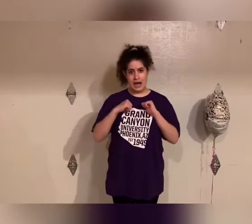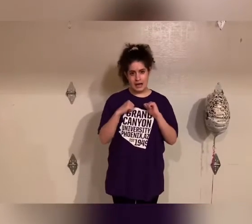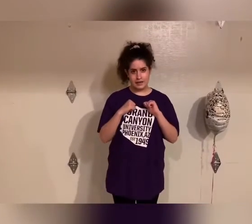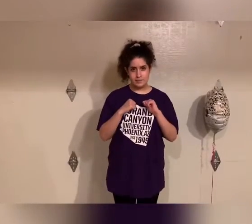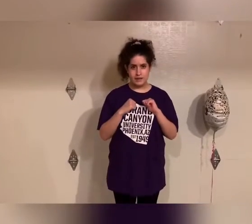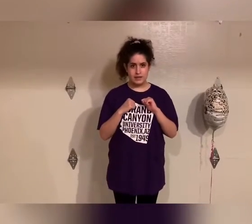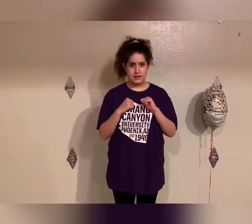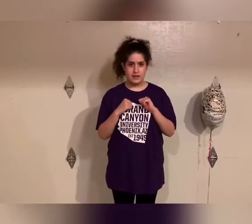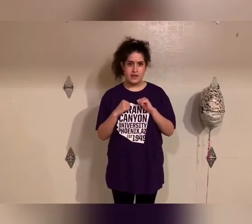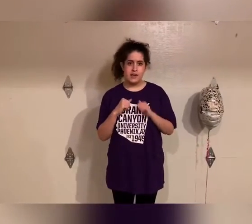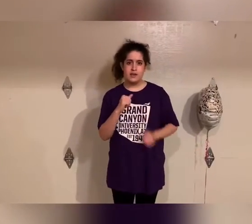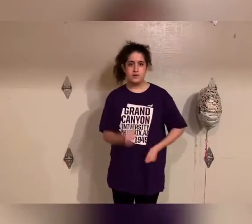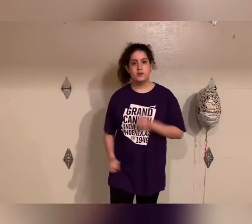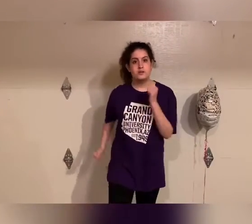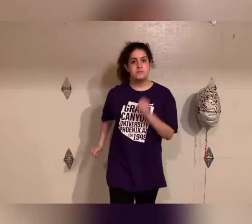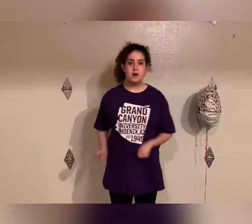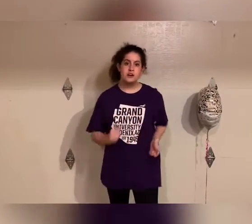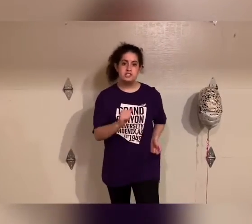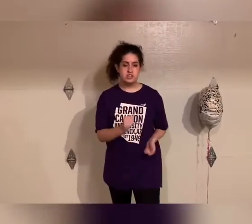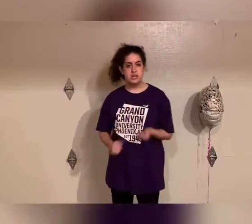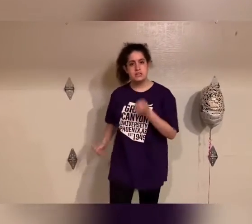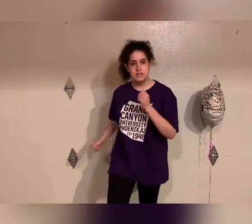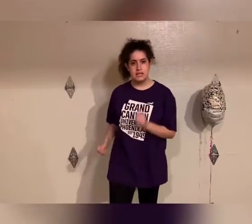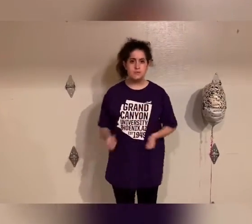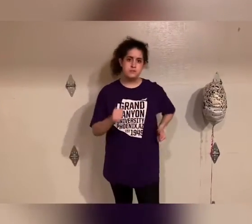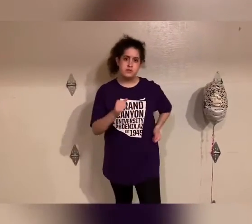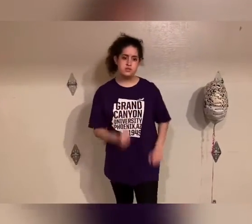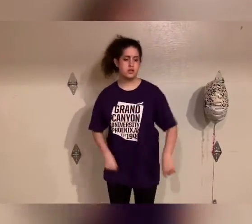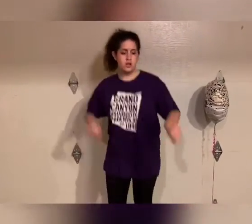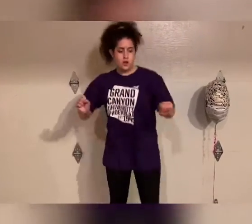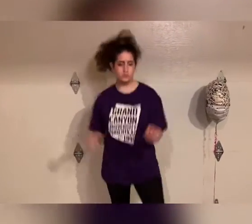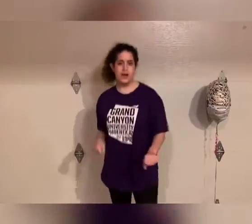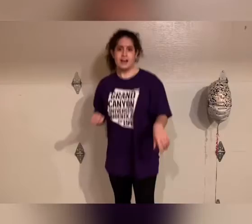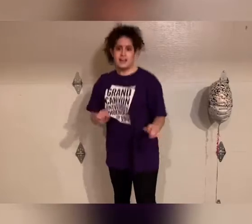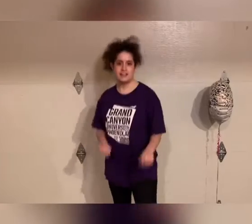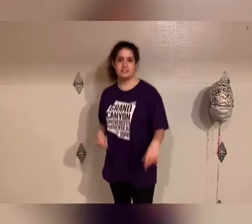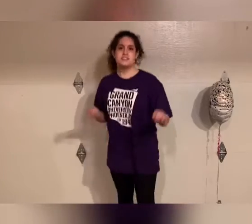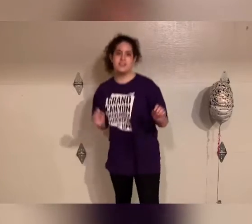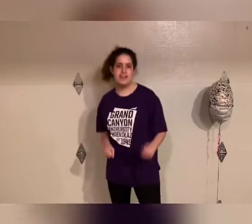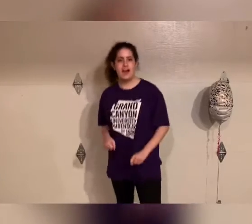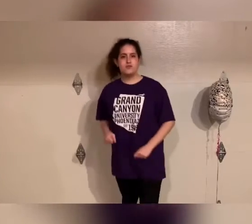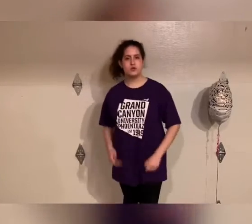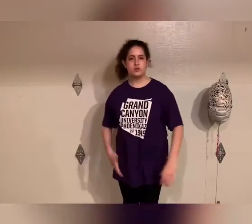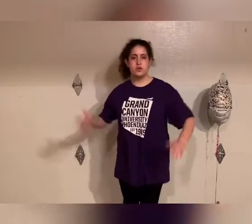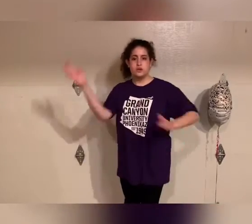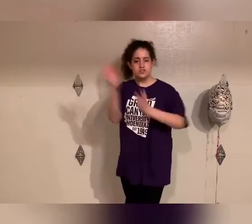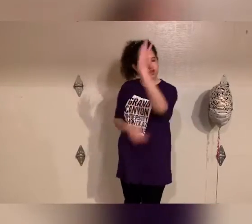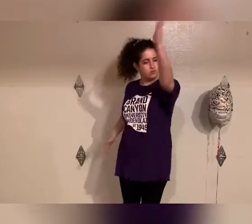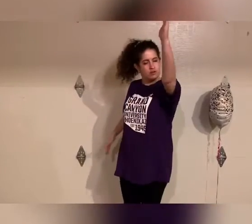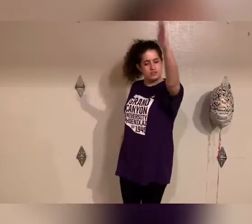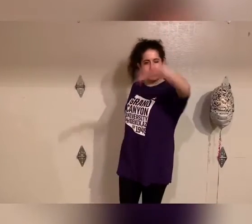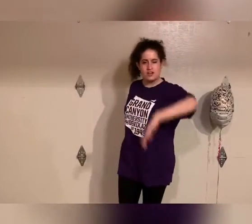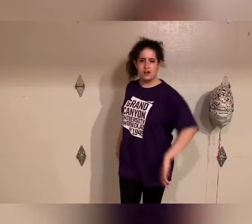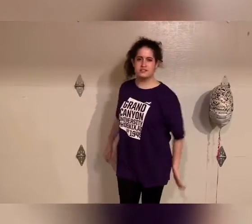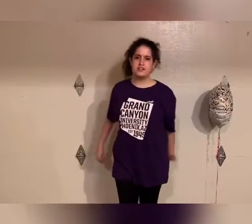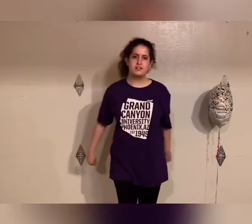I may never march in the infantry, ride in the cavalry, shoot the